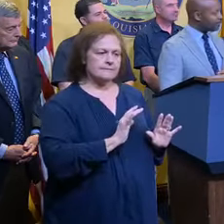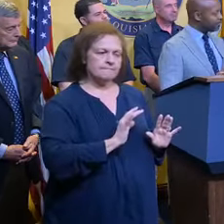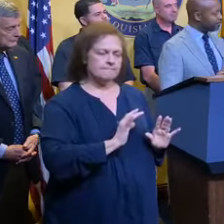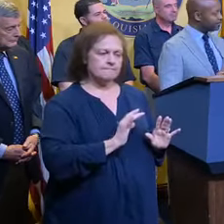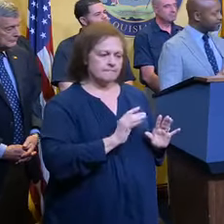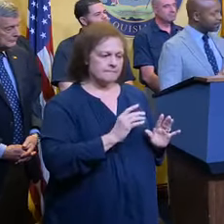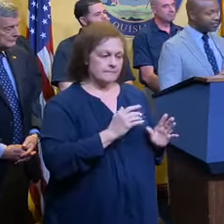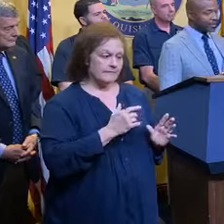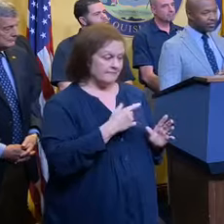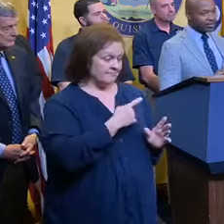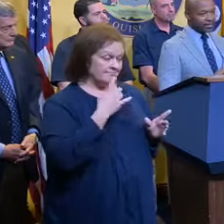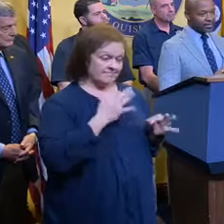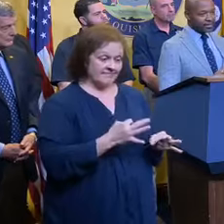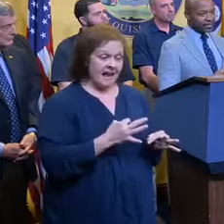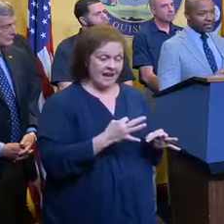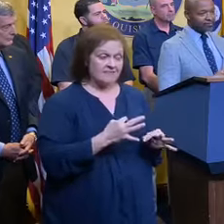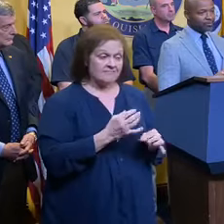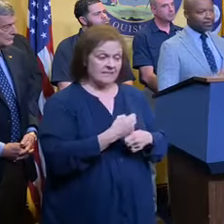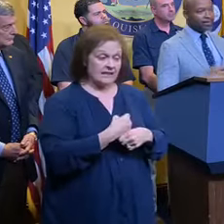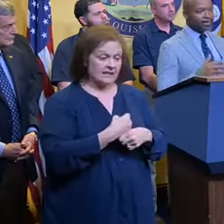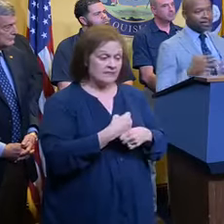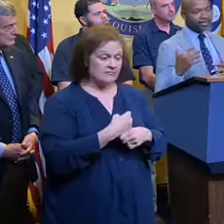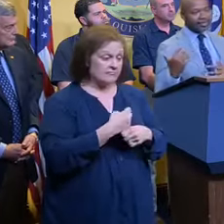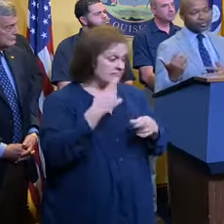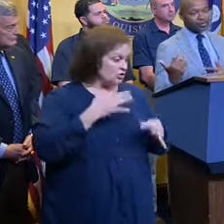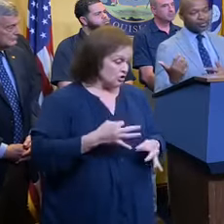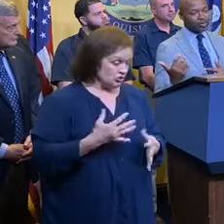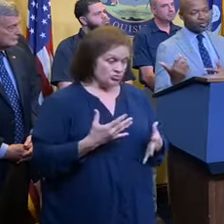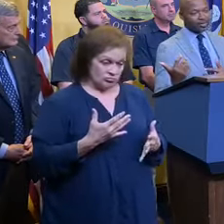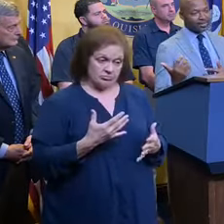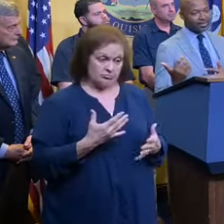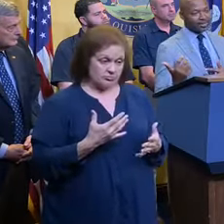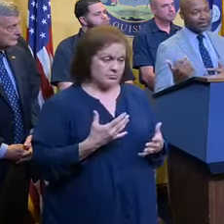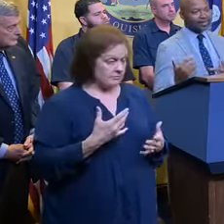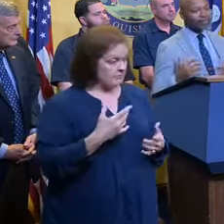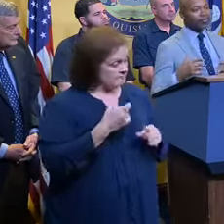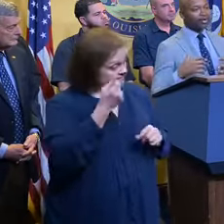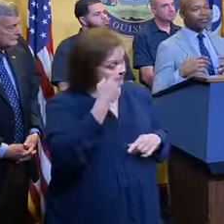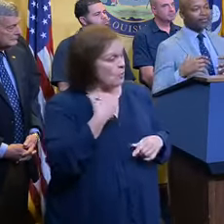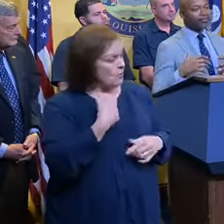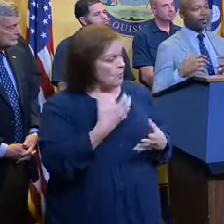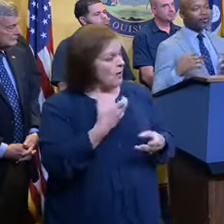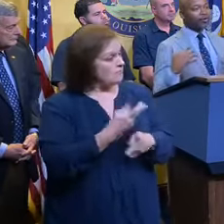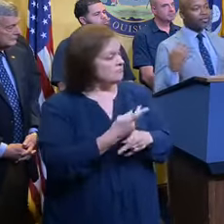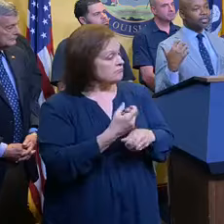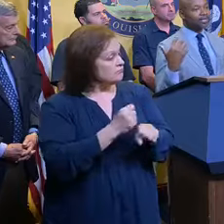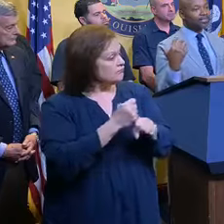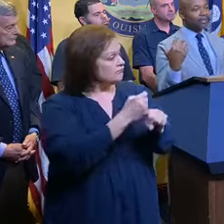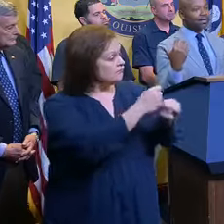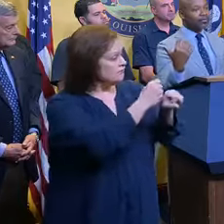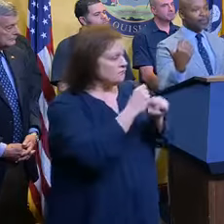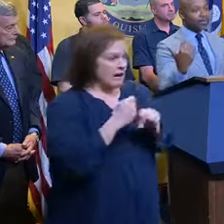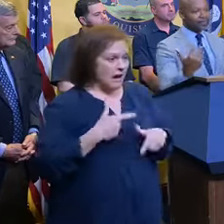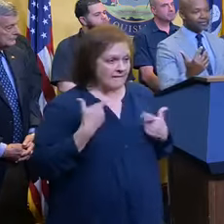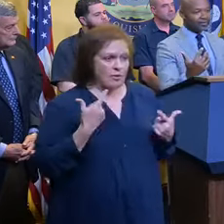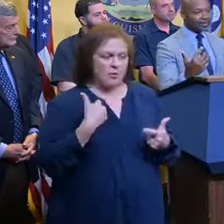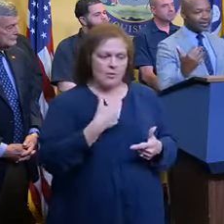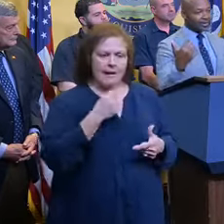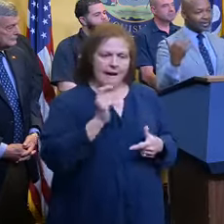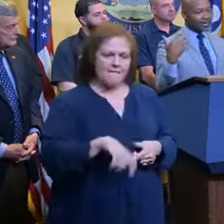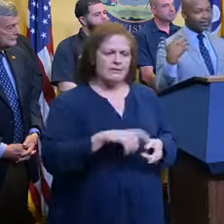Changes have been made that are going to save some lives, but as Councilmember Palmer just said, we've got to all change our